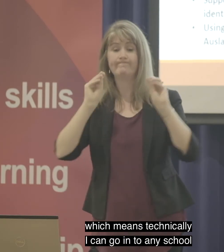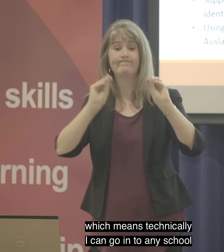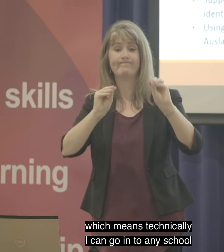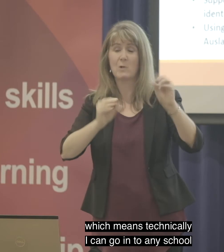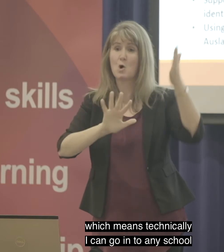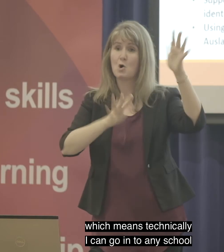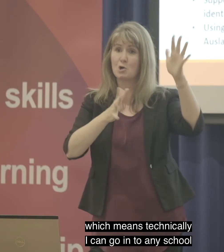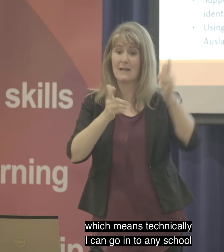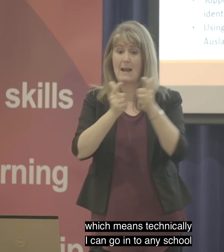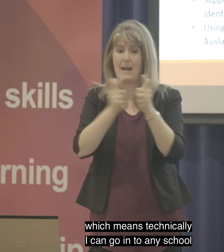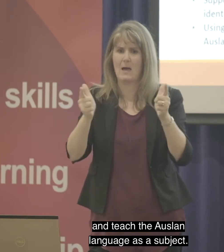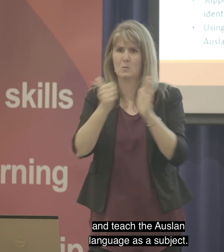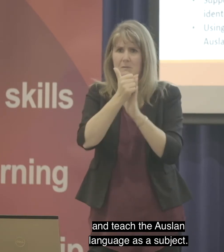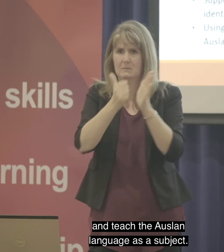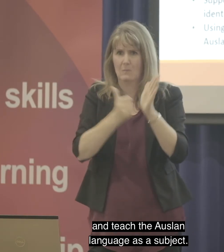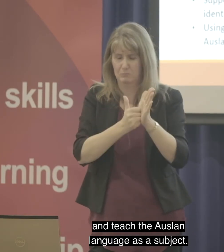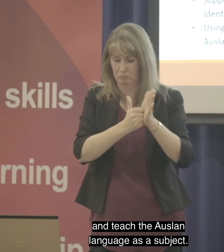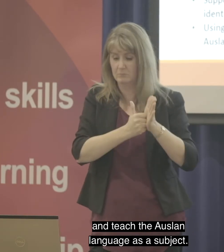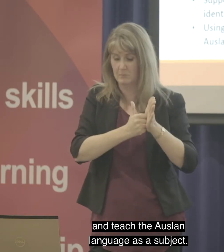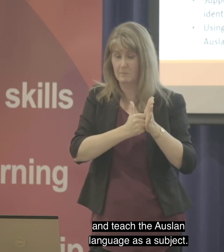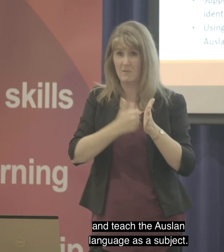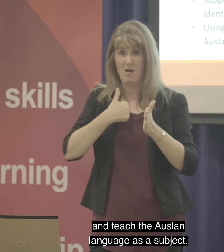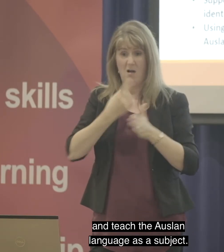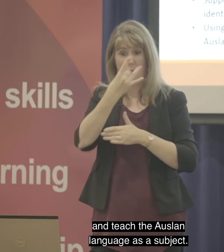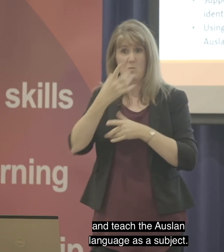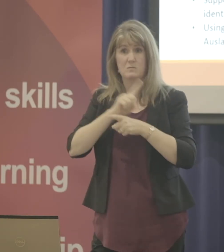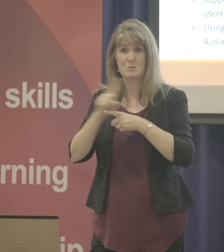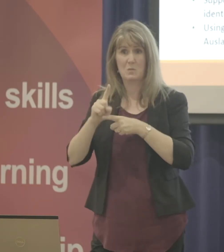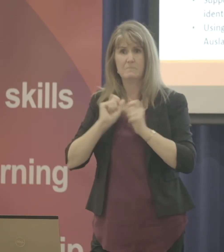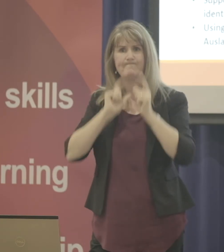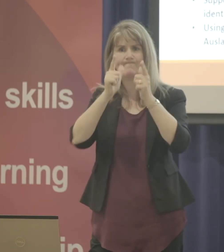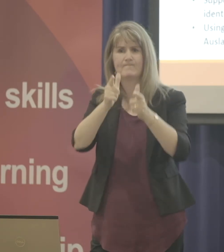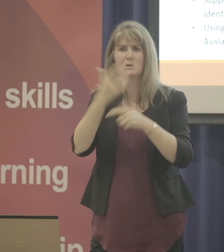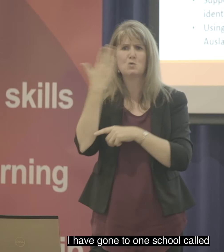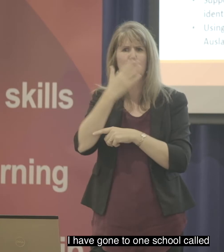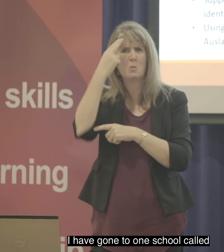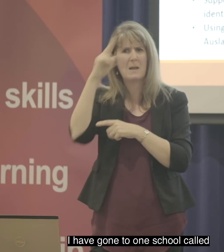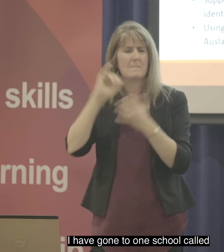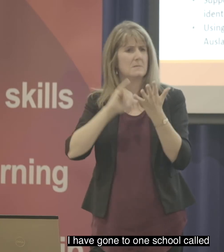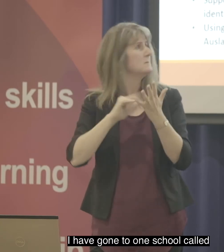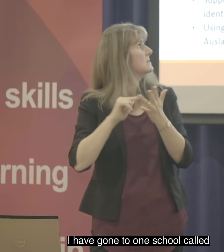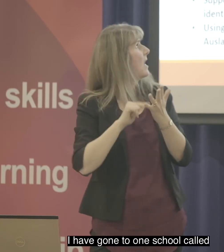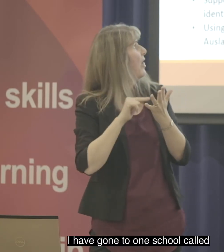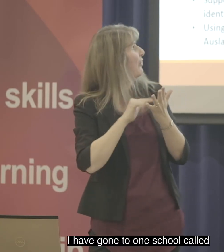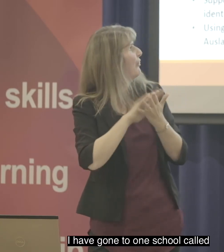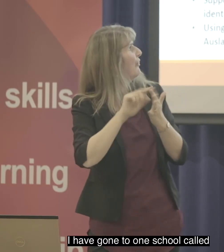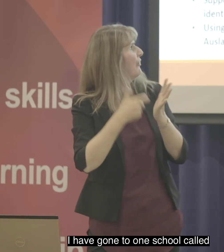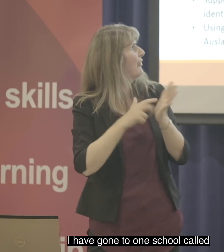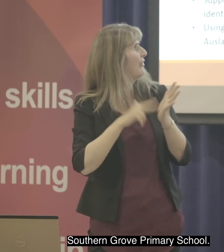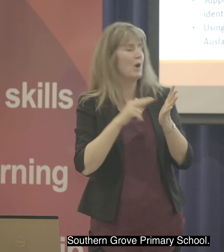can go into any school and teach the Auslan language as a subject. I have gone to one school called